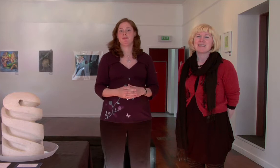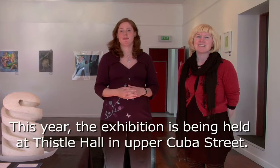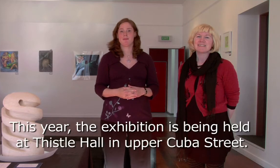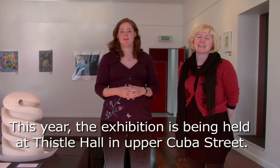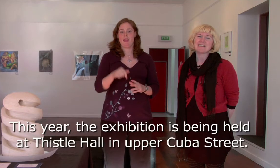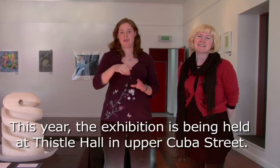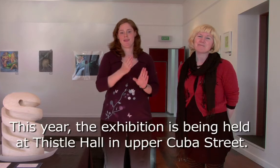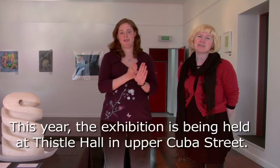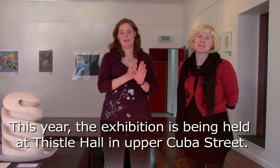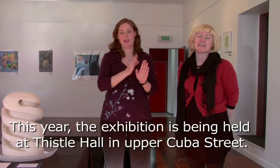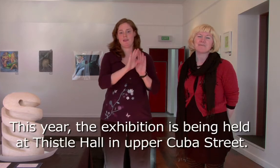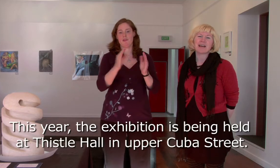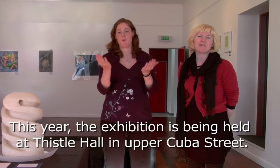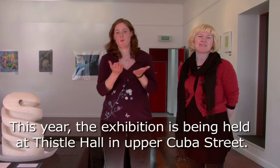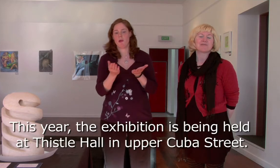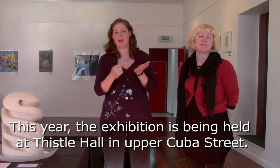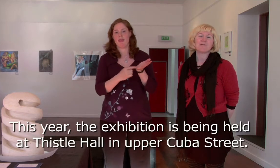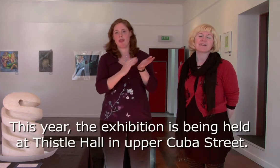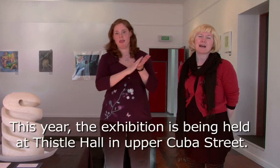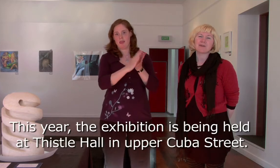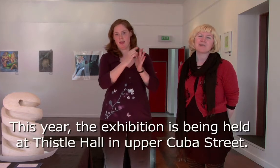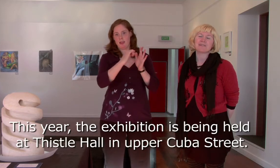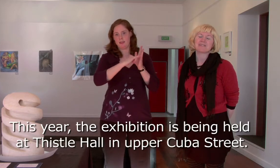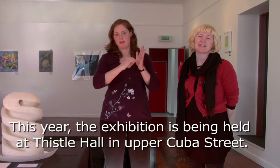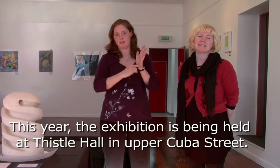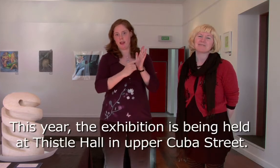This year the exhibition is being held at Thistle Hall in Upper Cuba Strait.